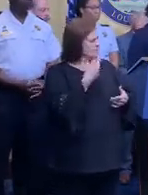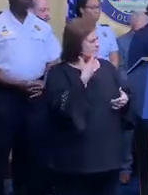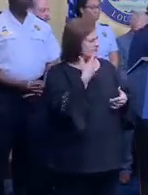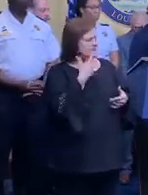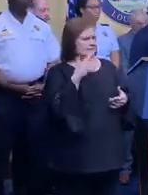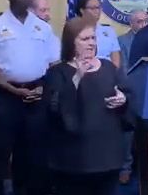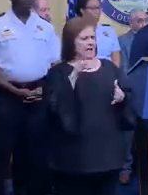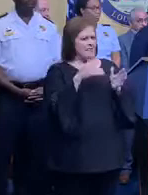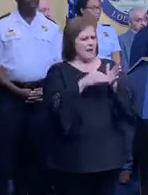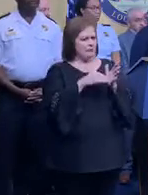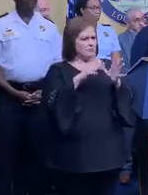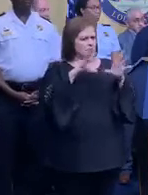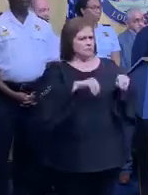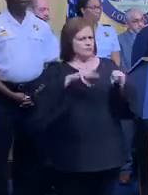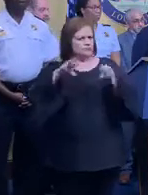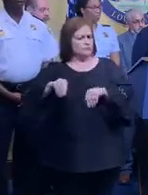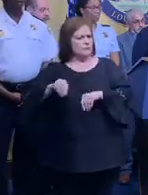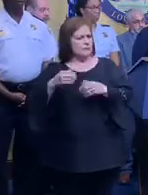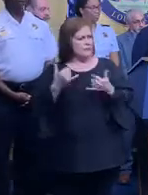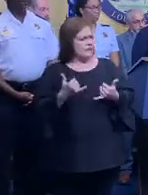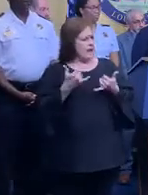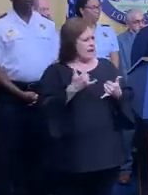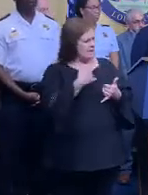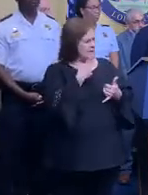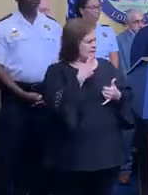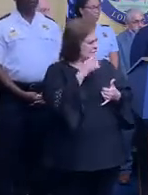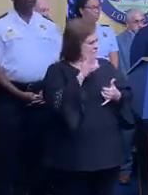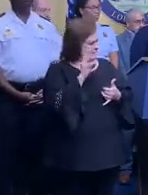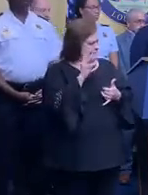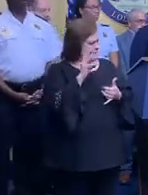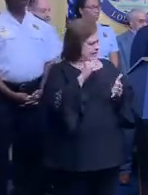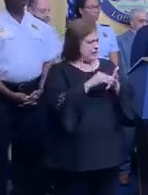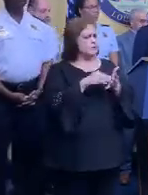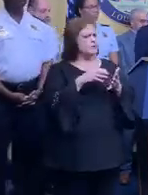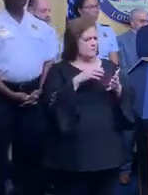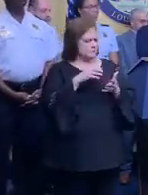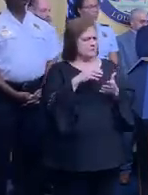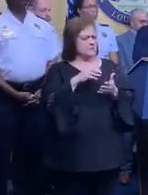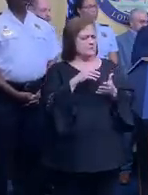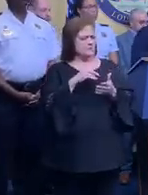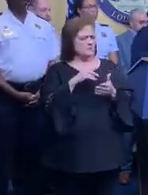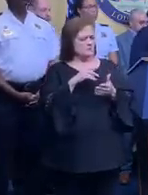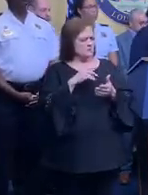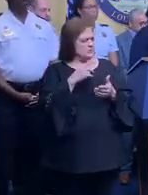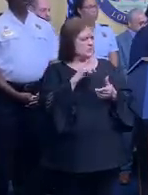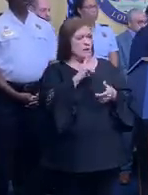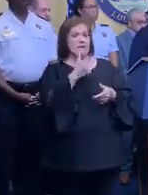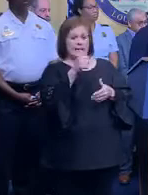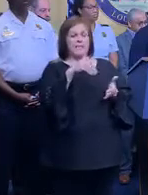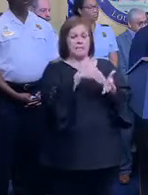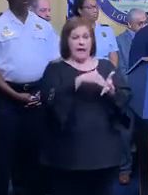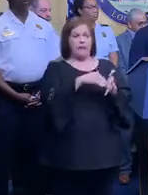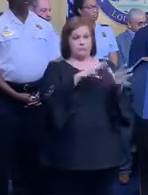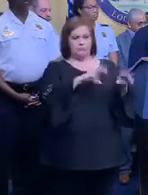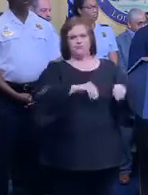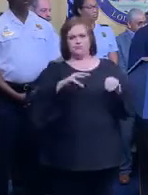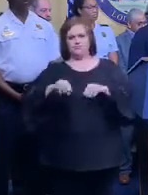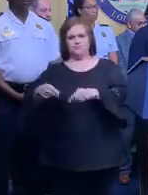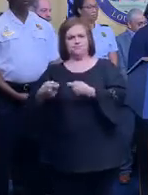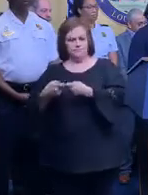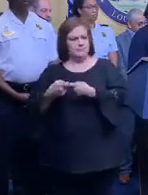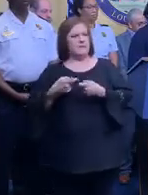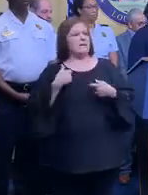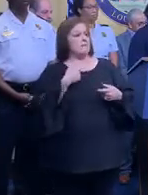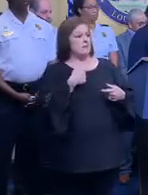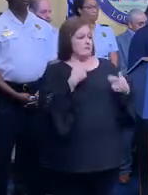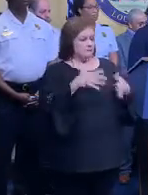9,000 outages today. Where are we now? I think you said it's 6,000? Right, we had a little over 10,000 actually, Mayor, and we